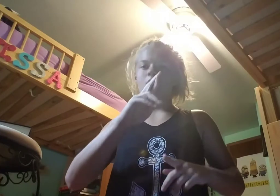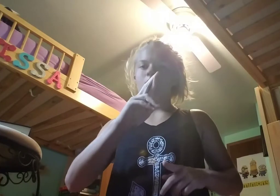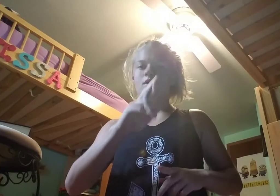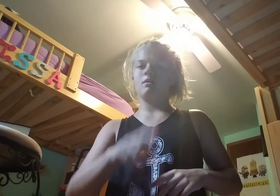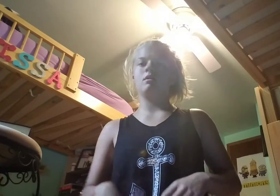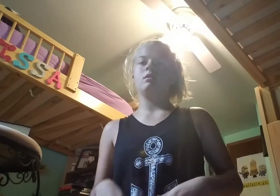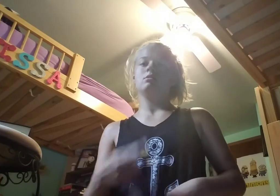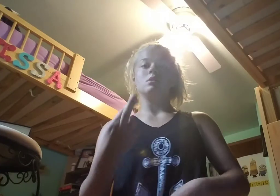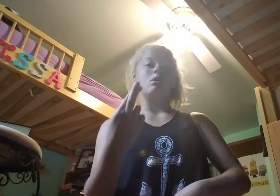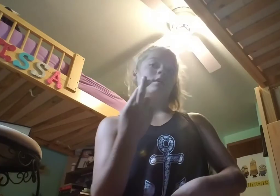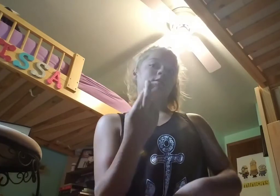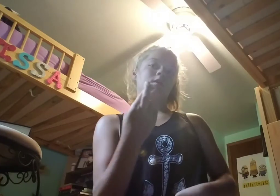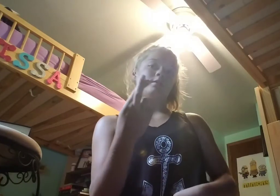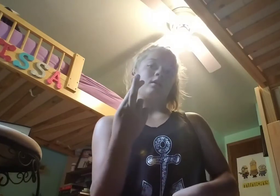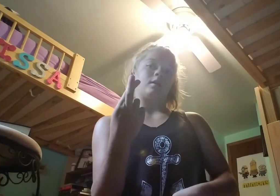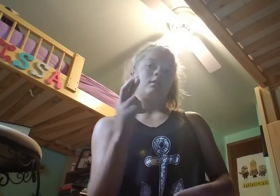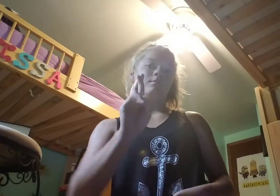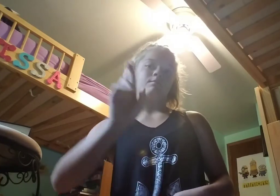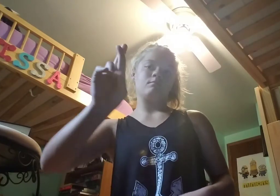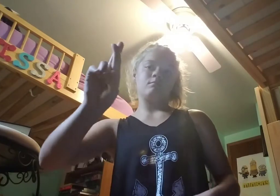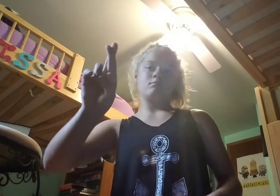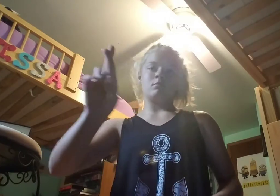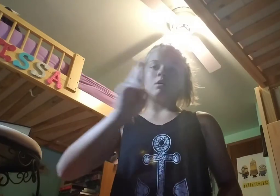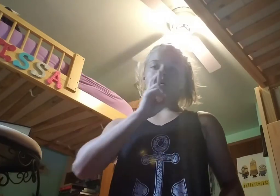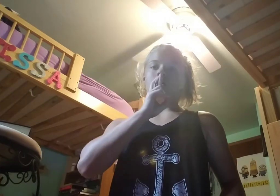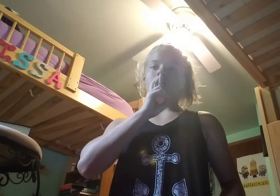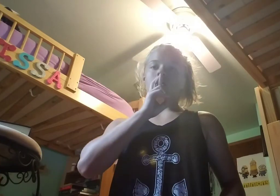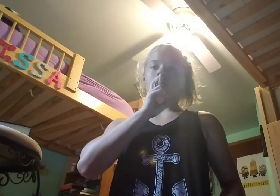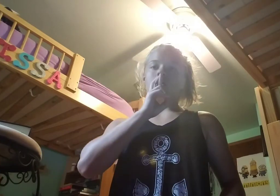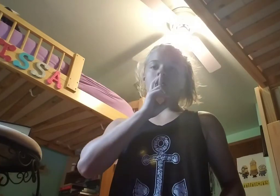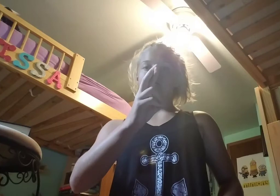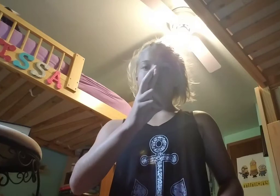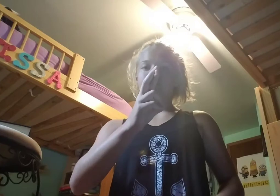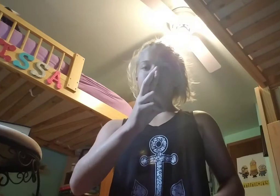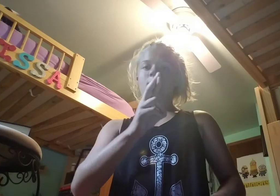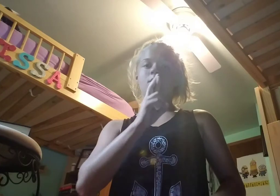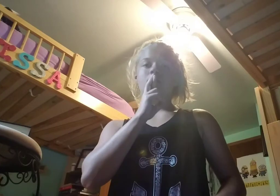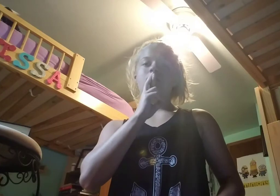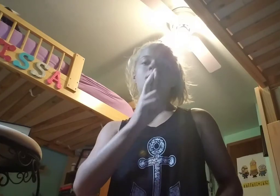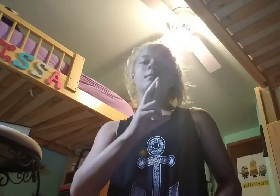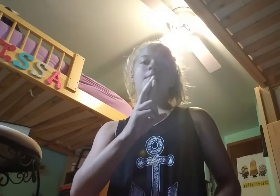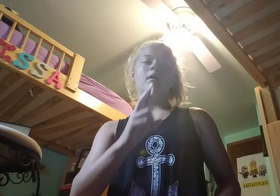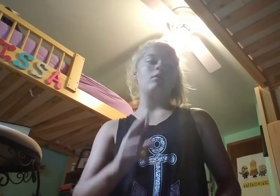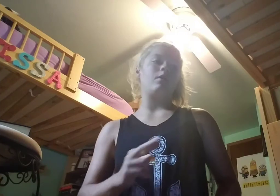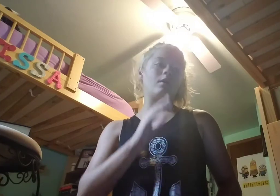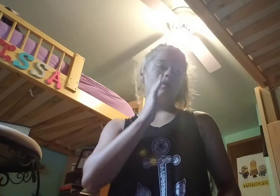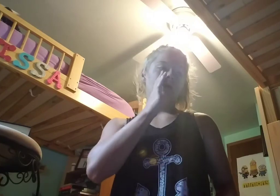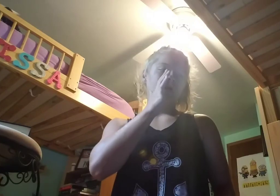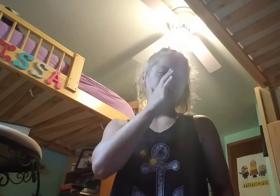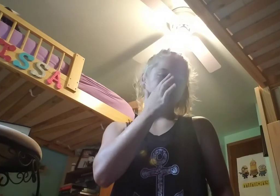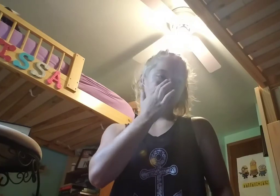are. So R, you're just gonna take like an R and then bring it out from your mouth.